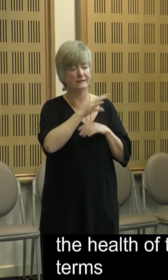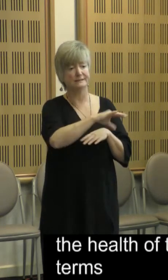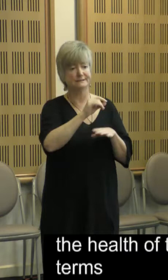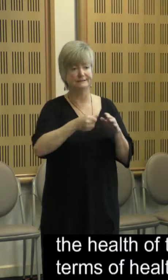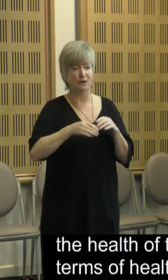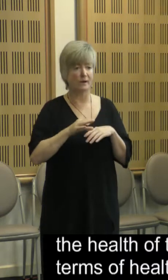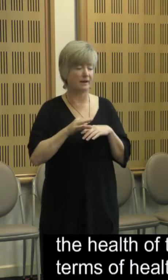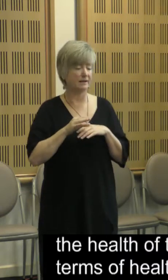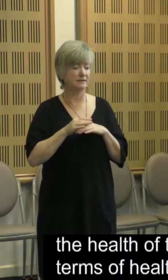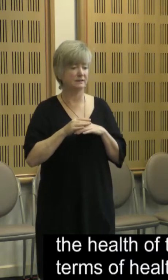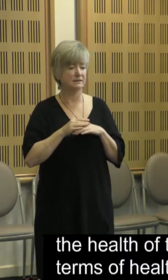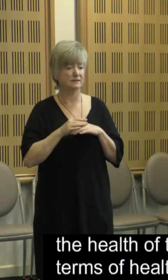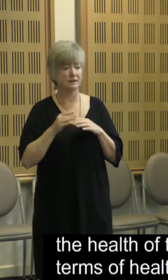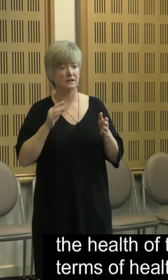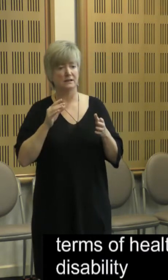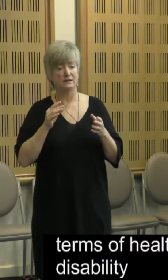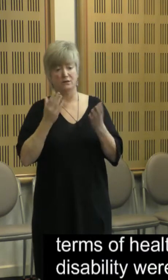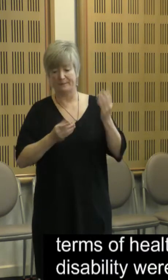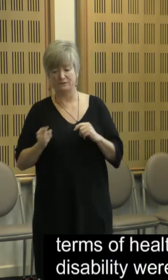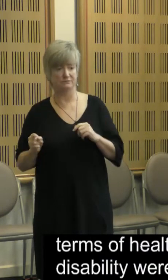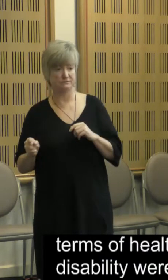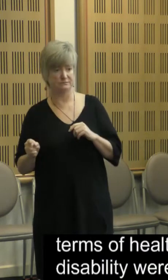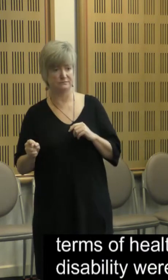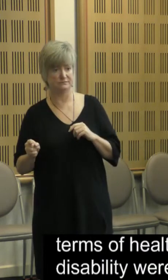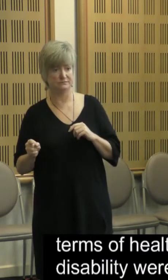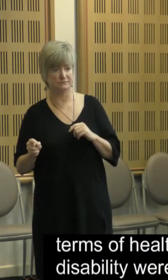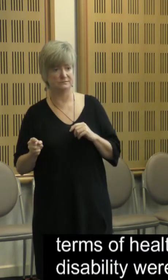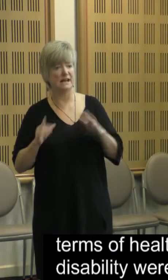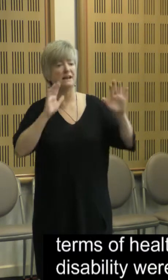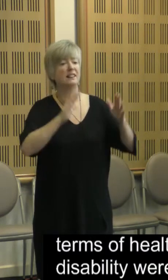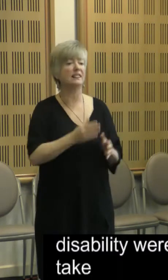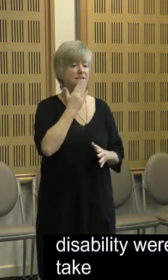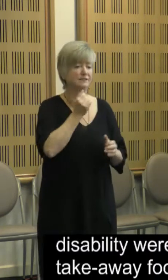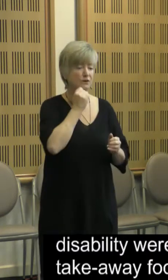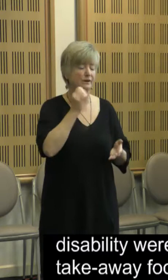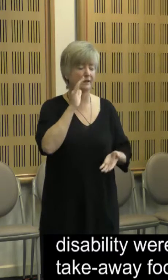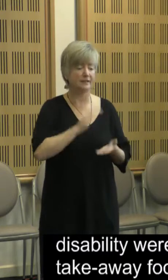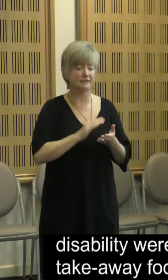without, and people with a disability consume slightly less fruit and vegetables than those without a disability.